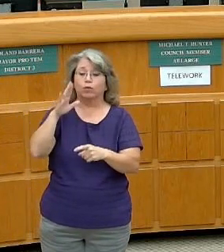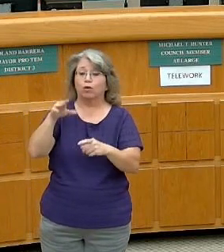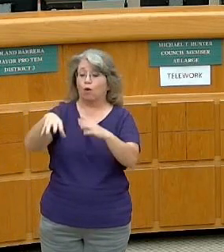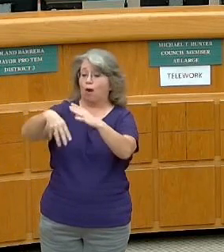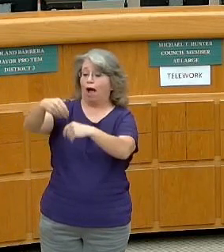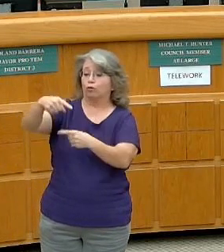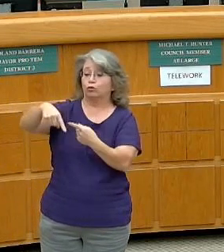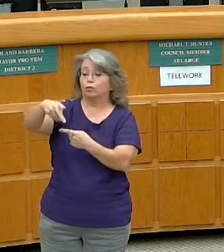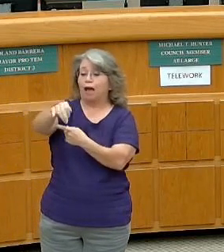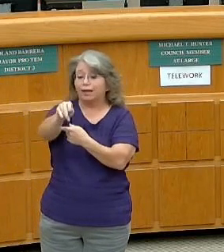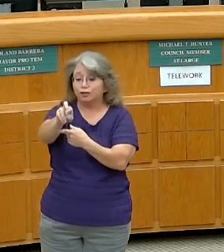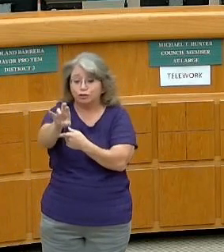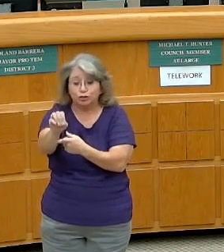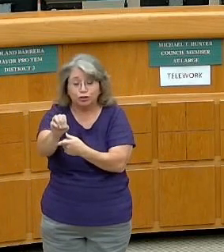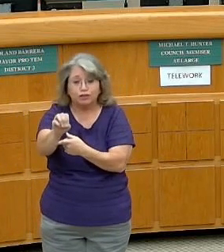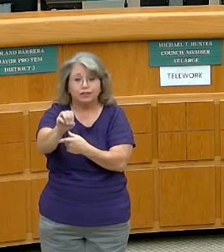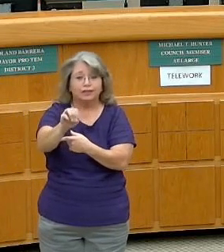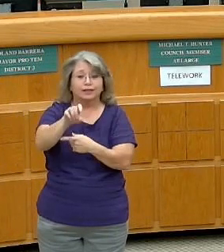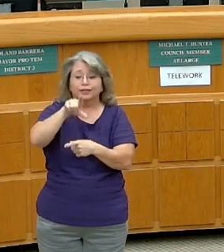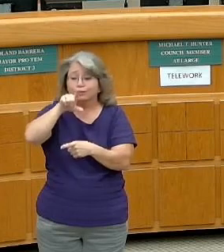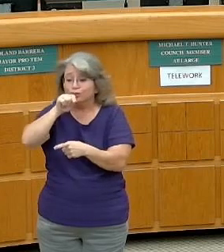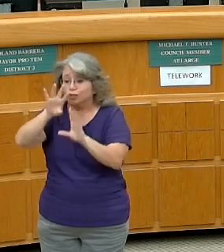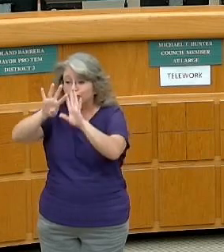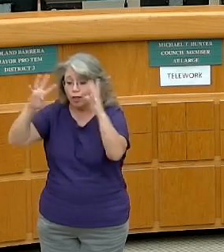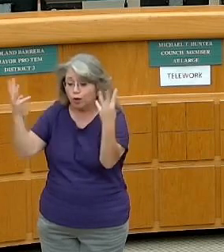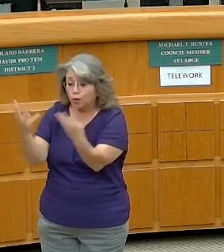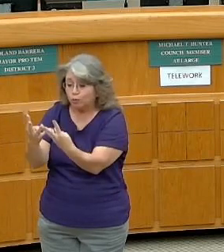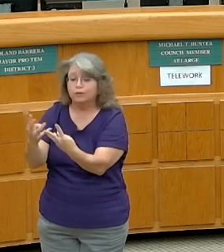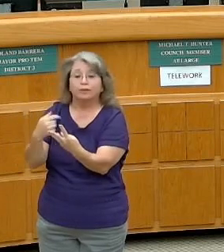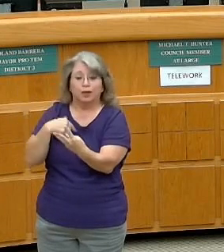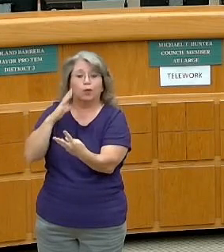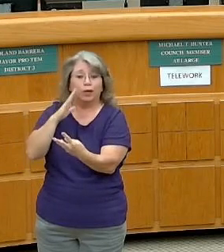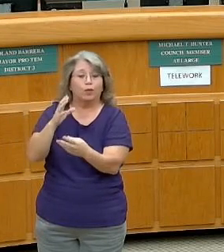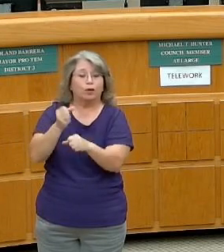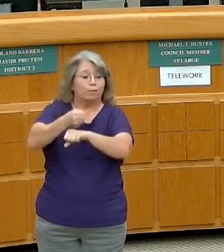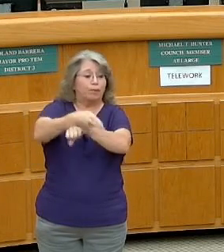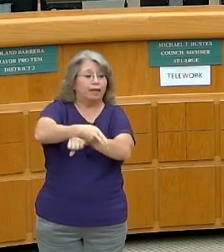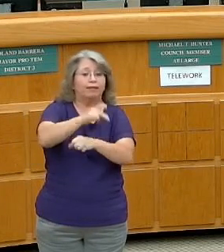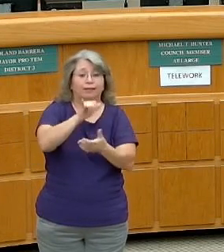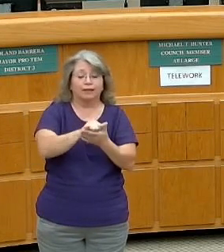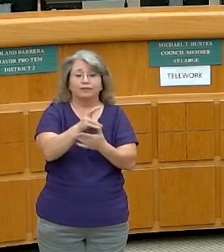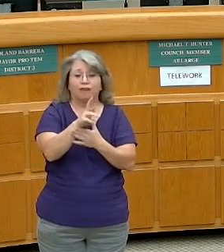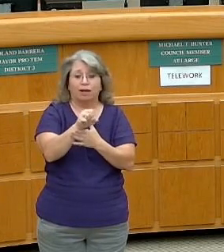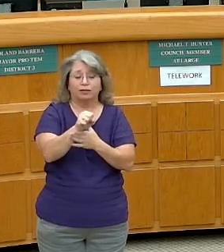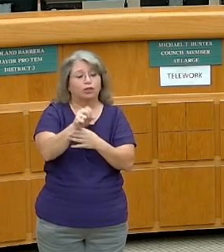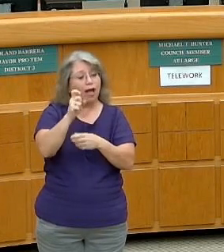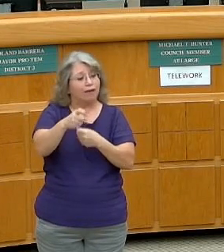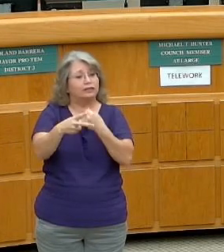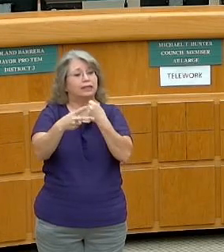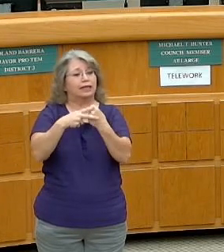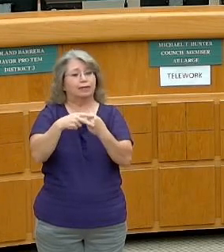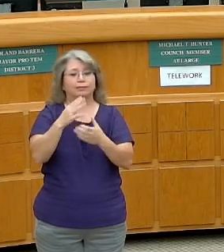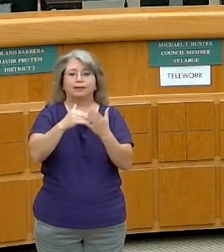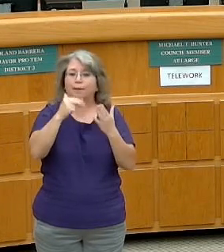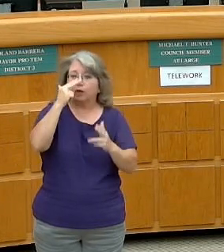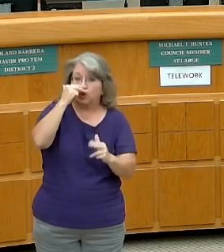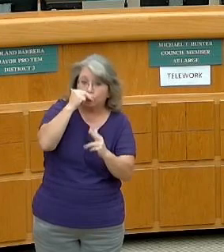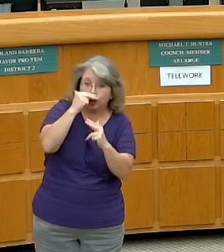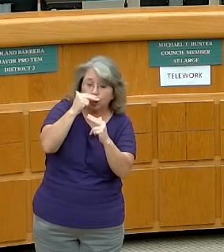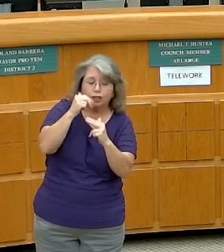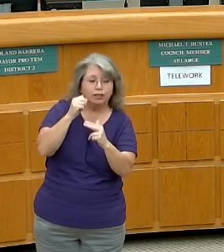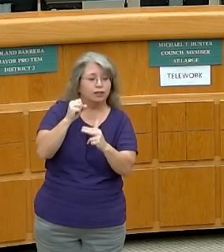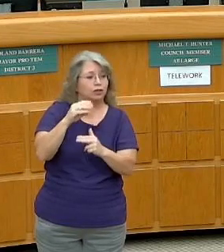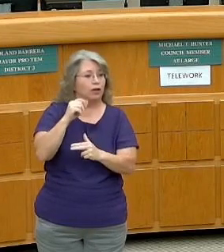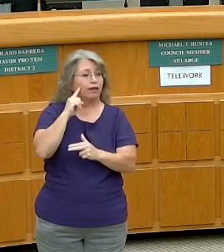chicken coops. But we're going to beat this thing one way or the other. And so you do have to keep your sense of humor, and I think it's wonderful